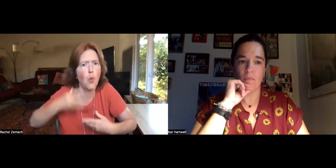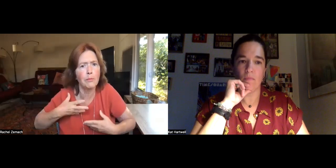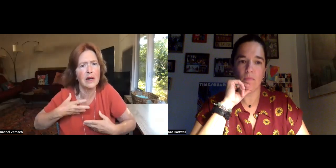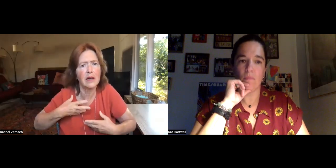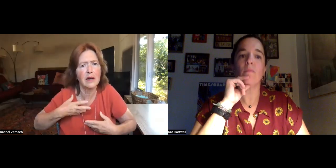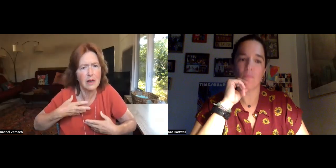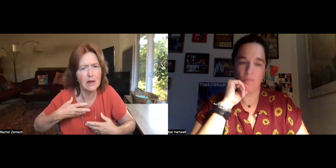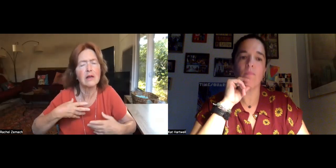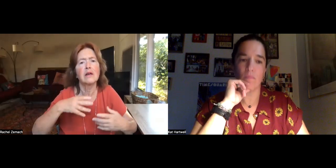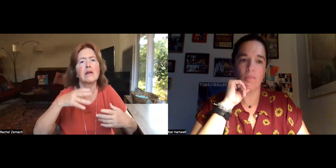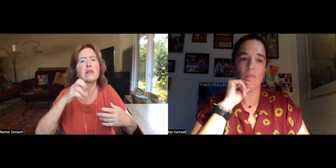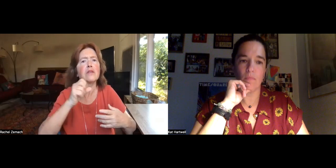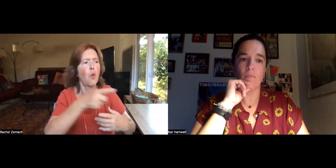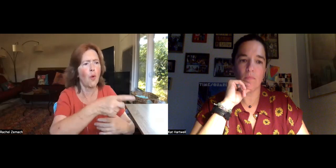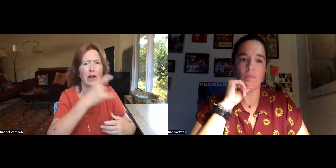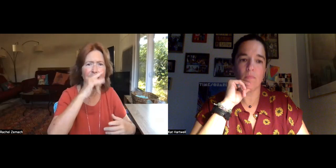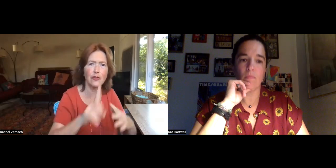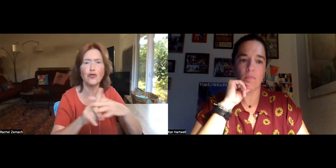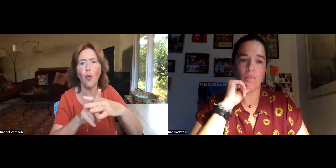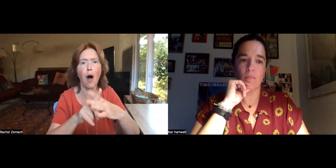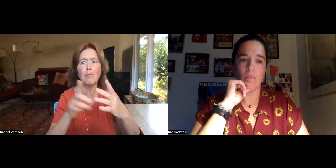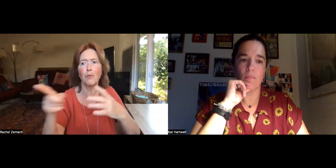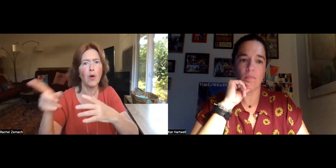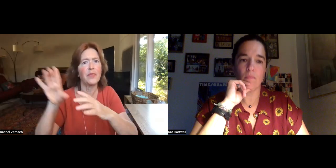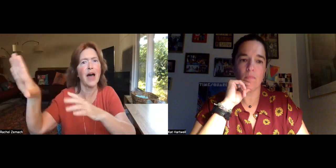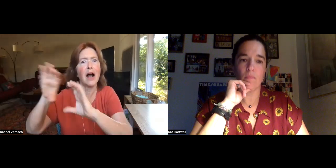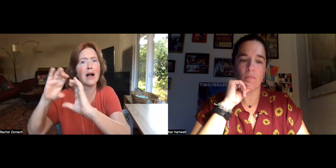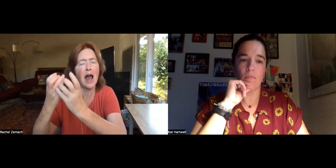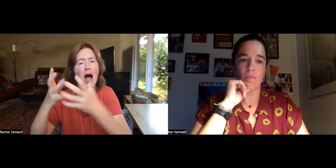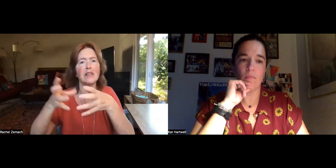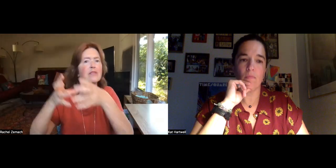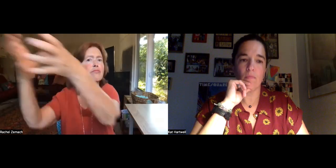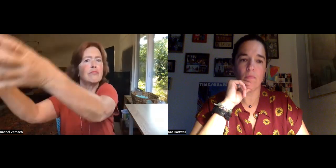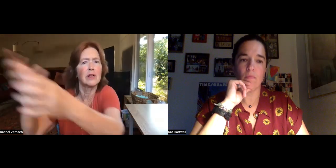told. So kid show up with that class